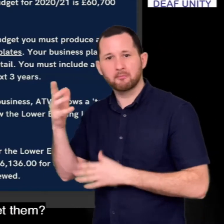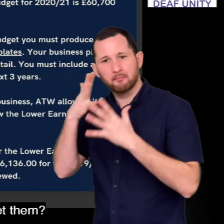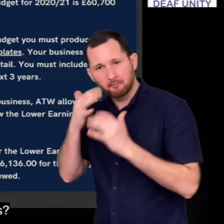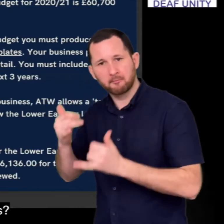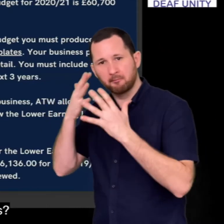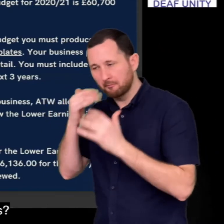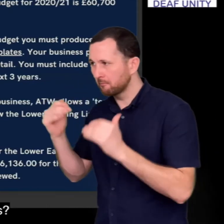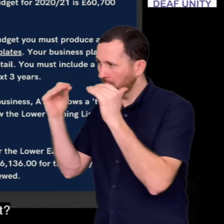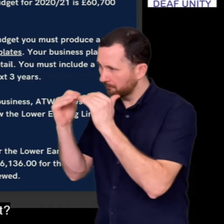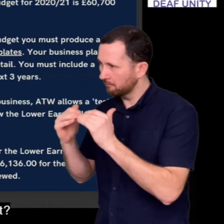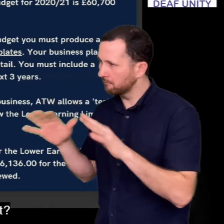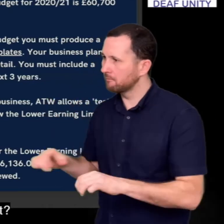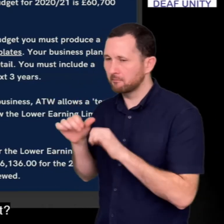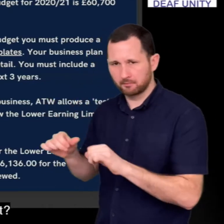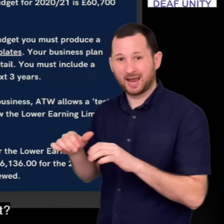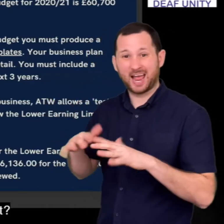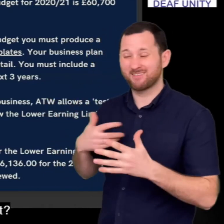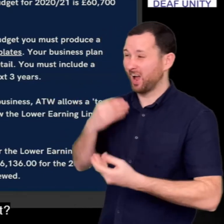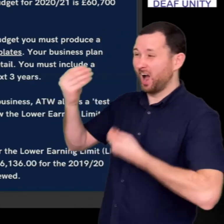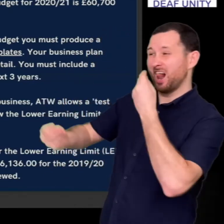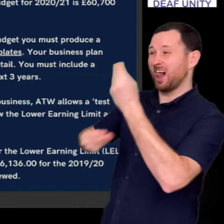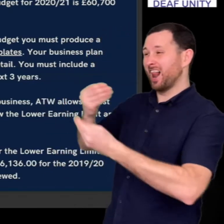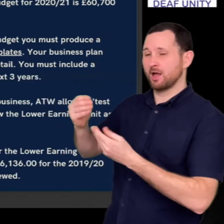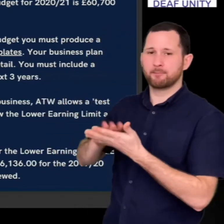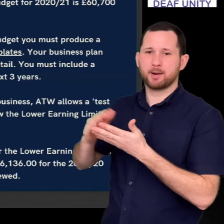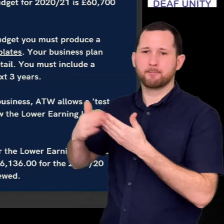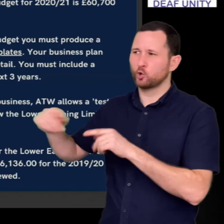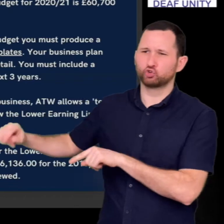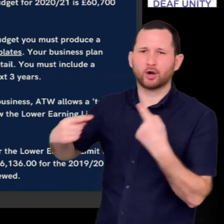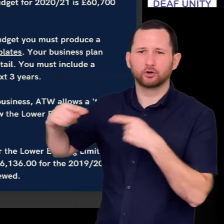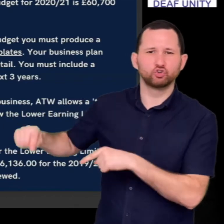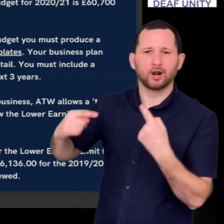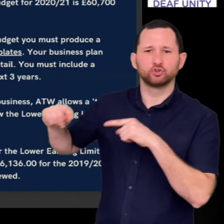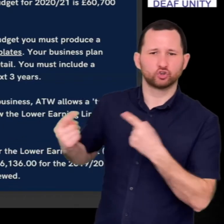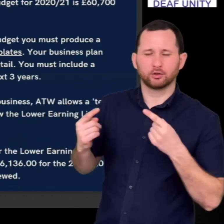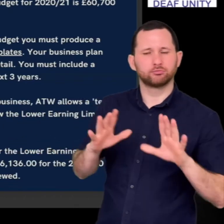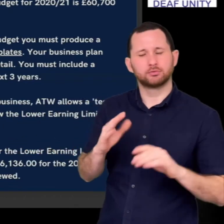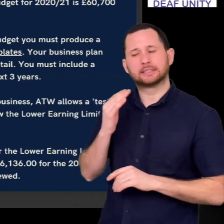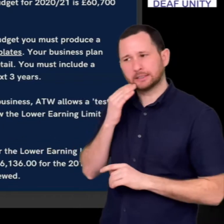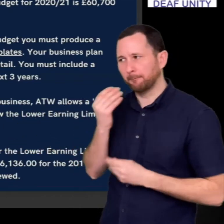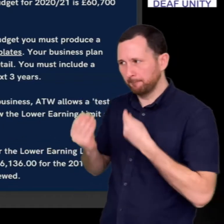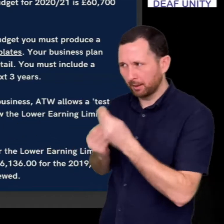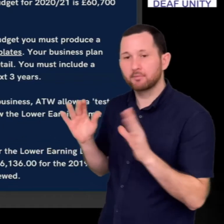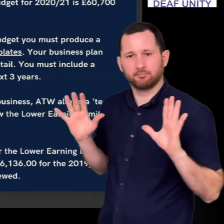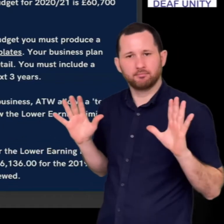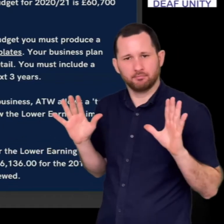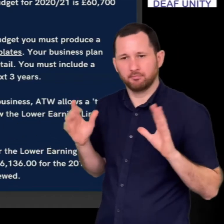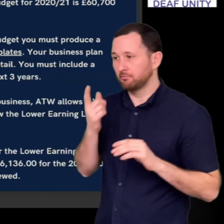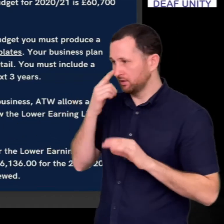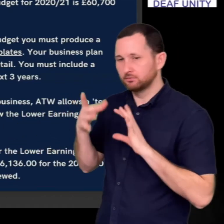meet them? Why didn't you do this? Why didn't you do that? So yeah, be realistic. And